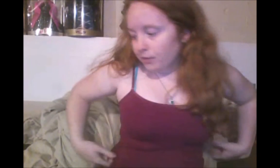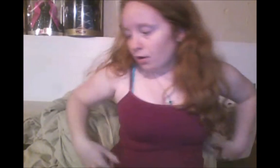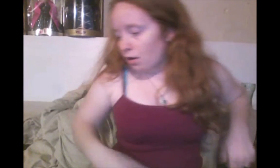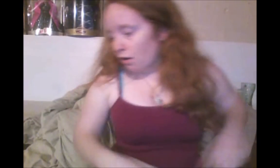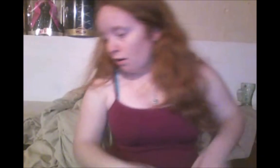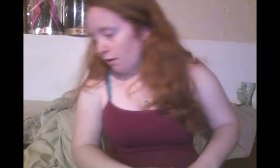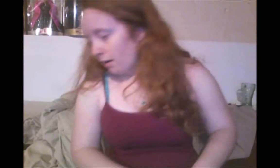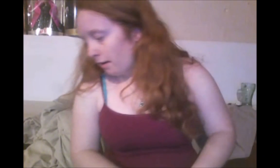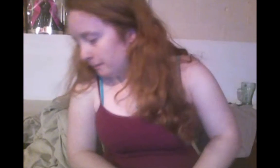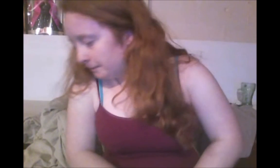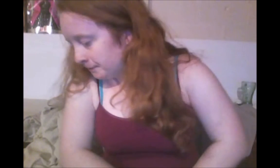Okay.